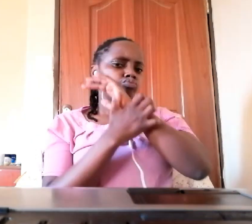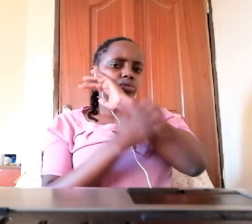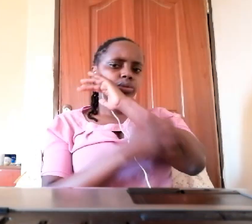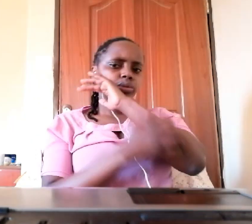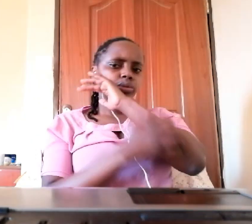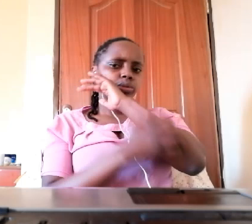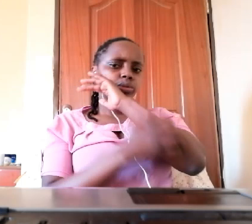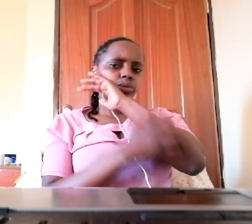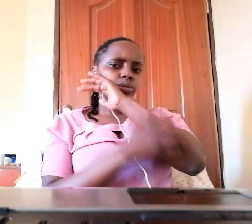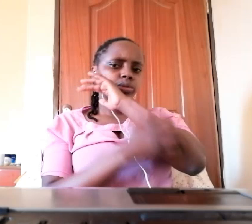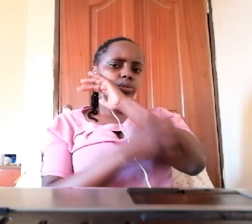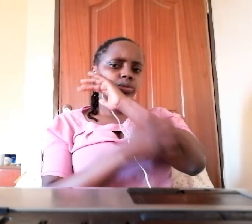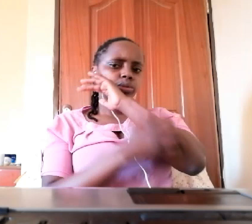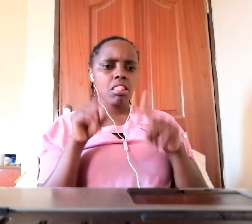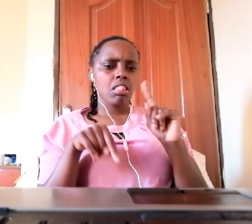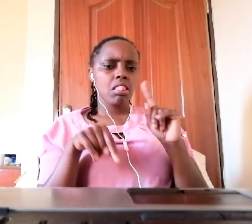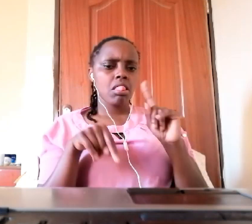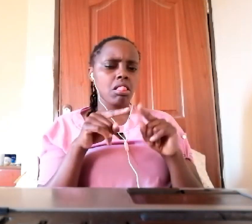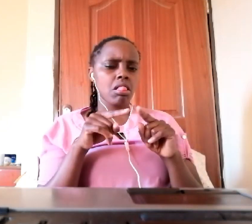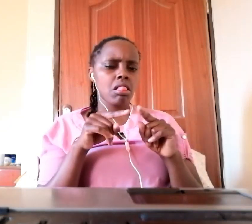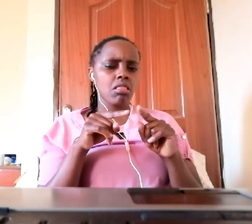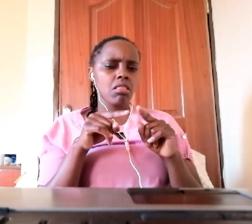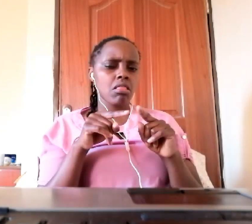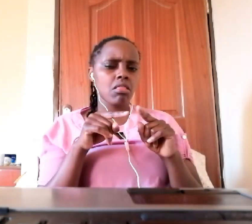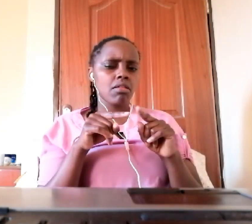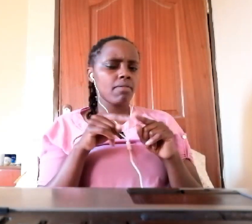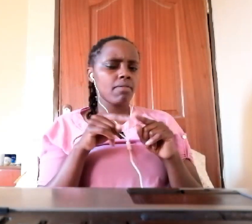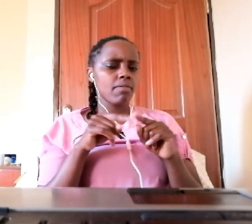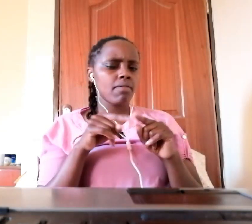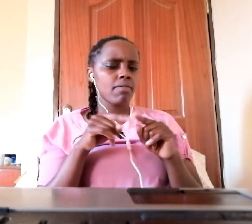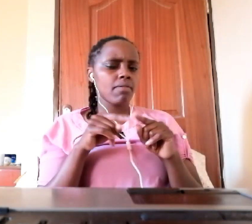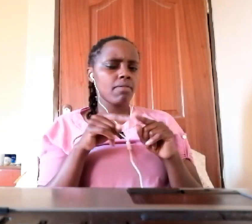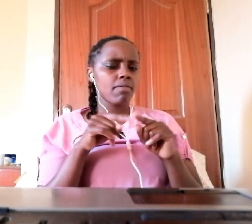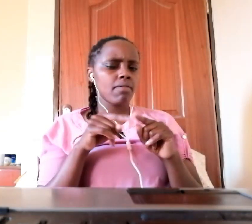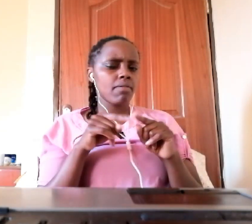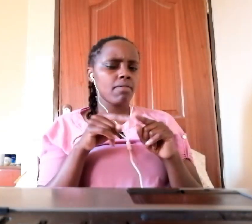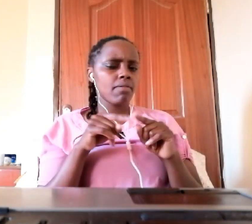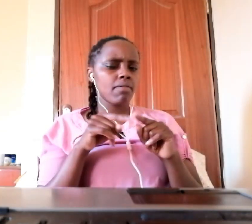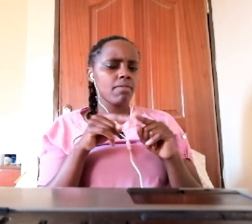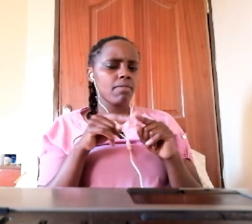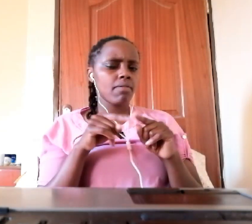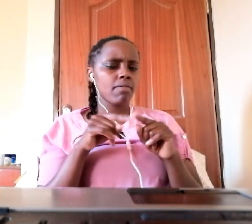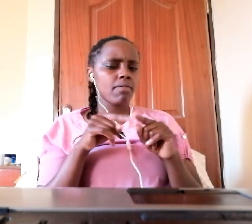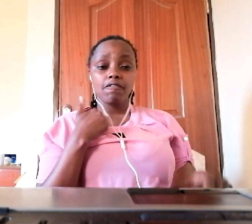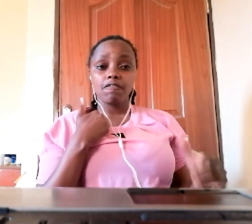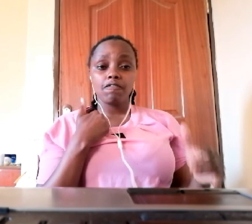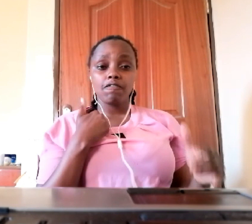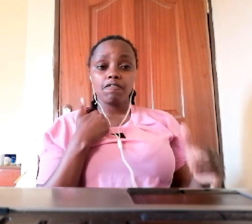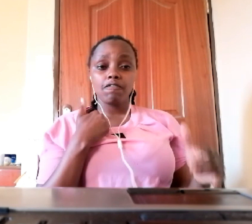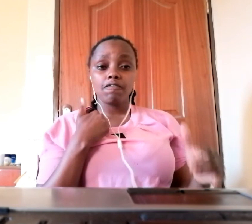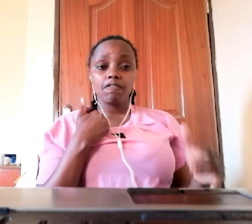complementary reports to the committee. The committee does not have a list of